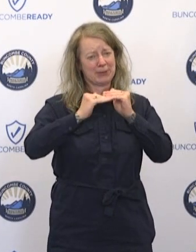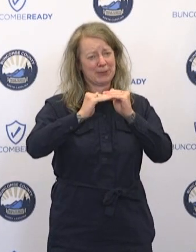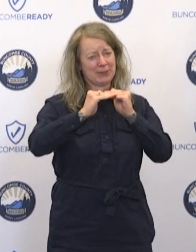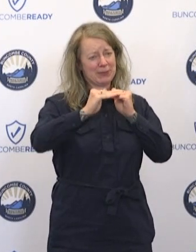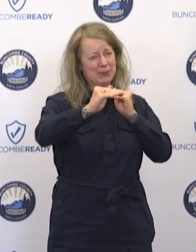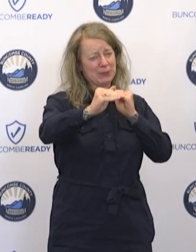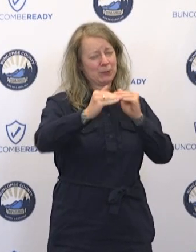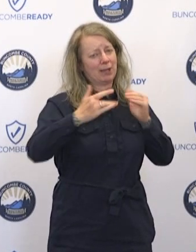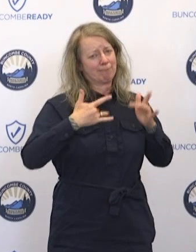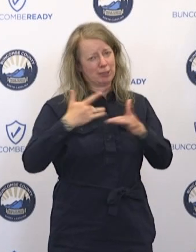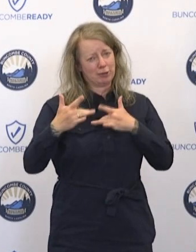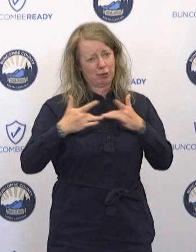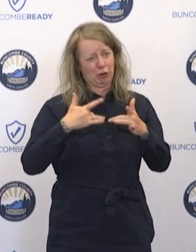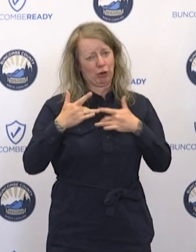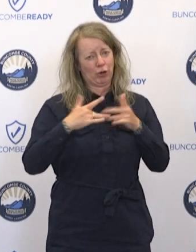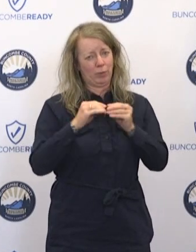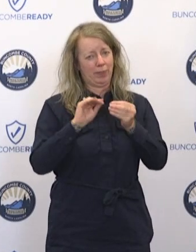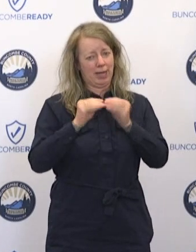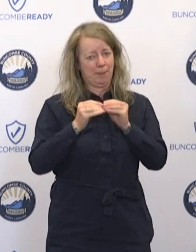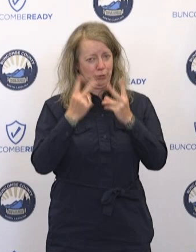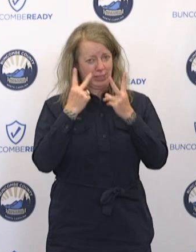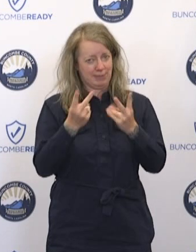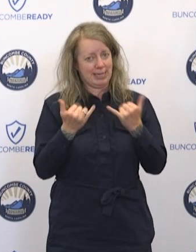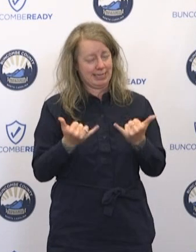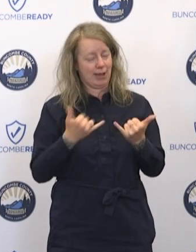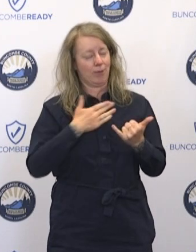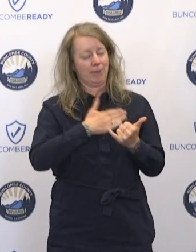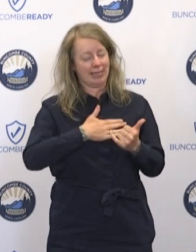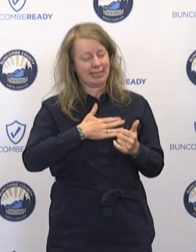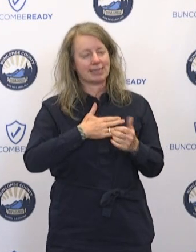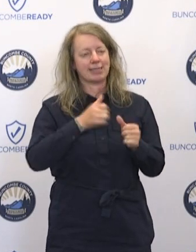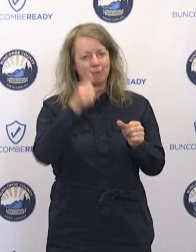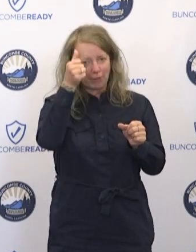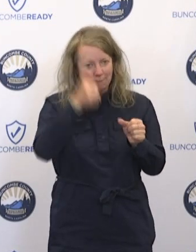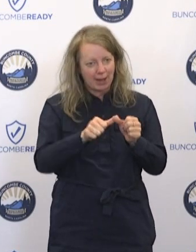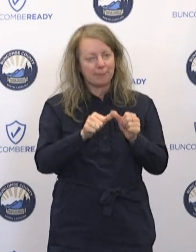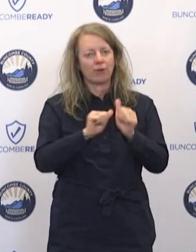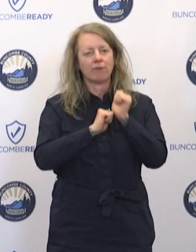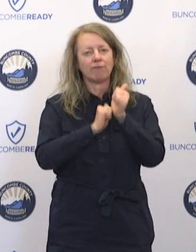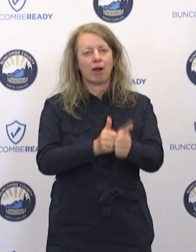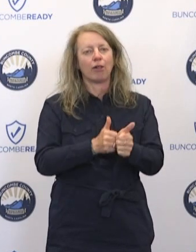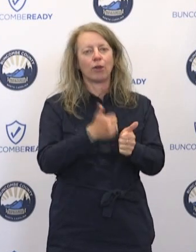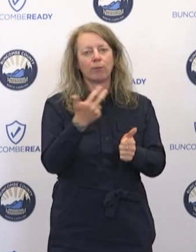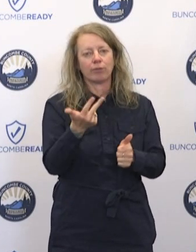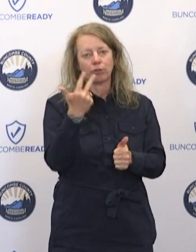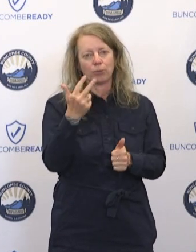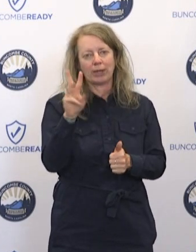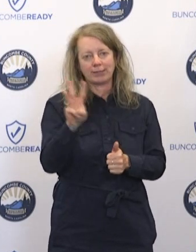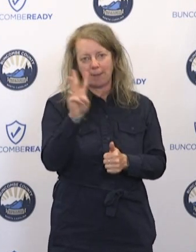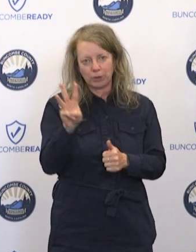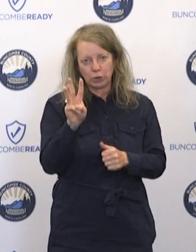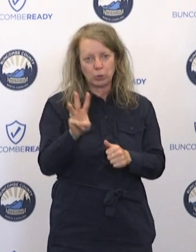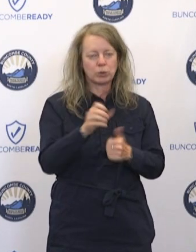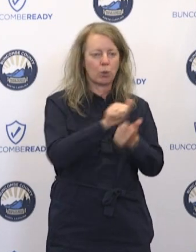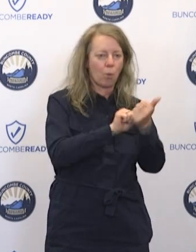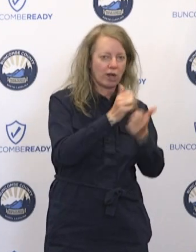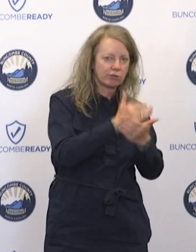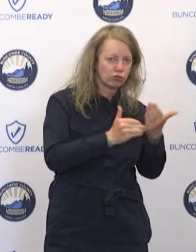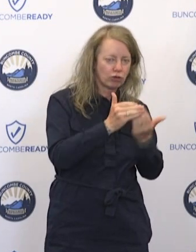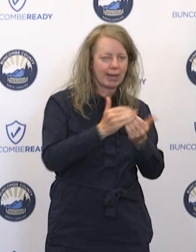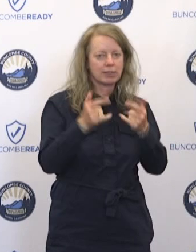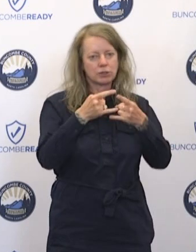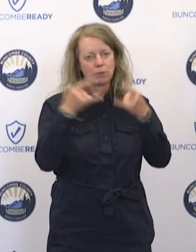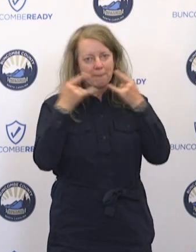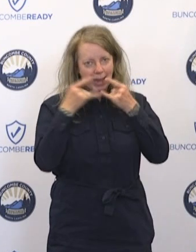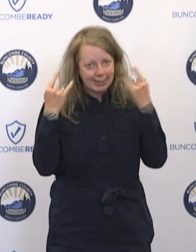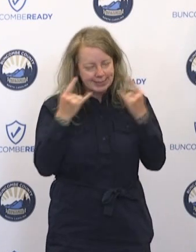indicators. Please be diligent and committed to all precautions. It is still incredibly important to